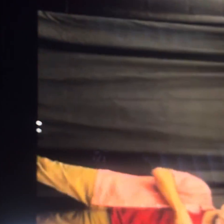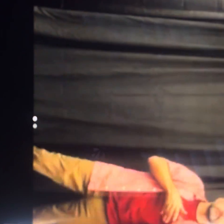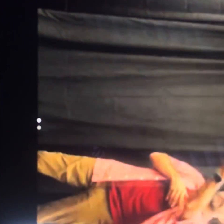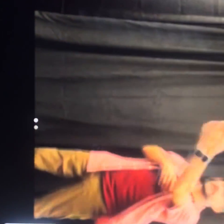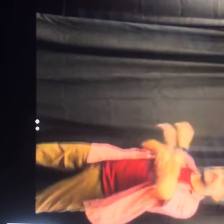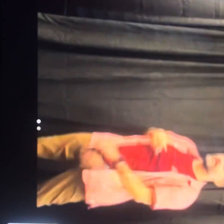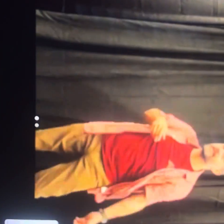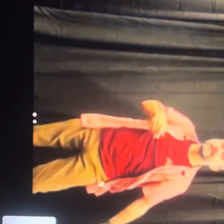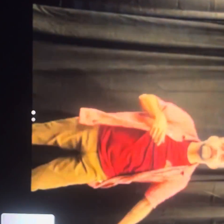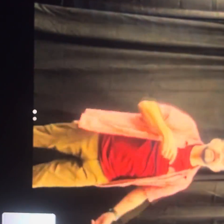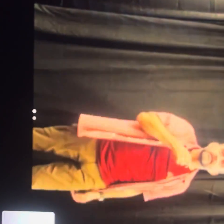Tell me.